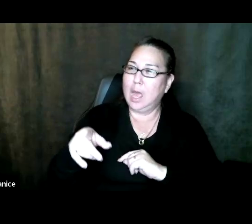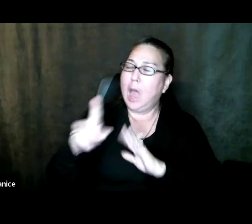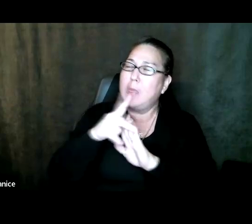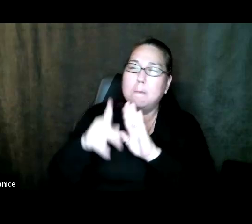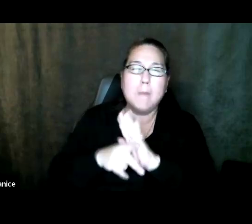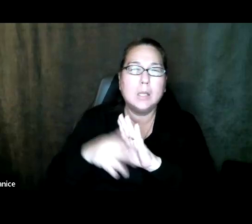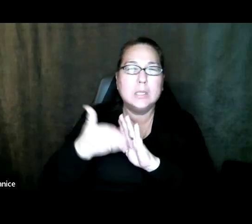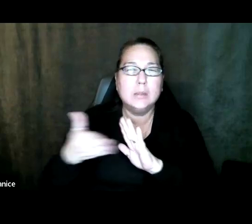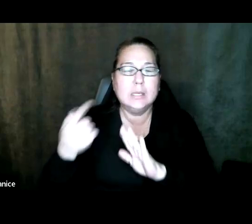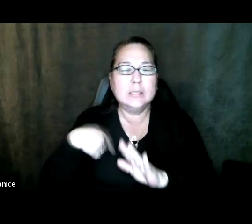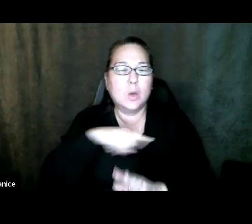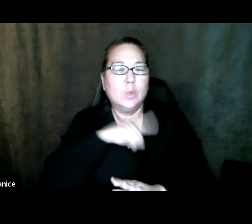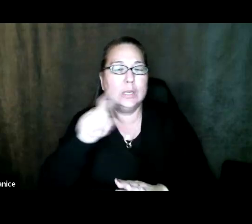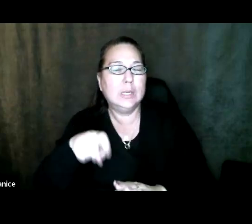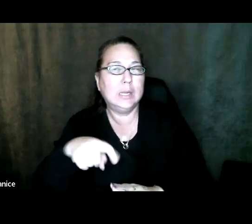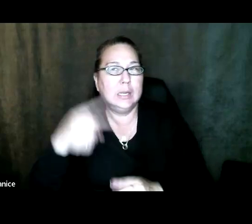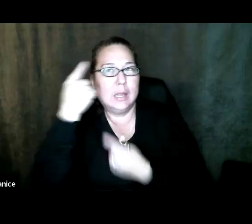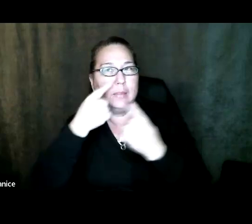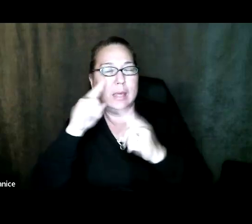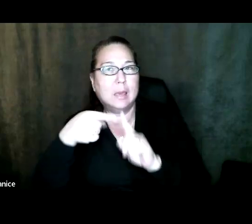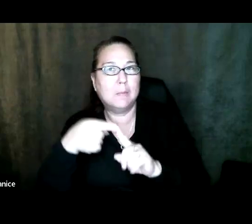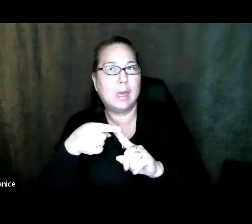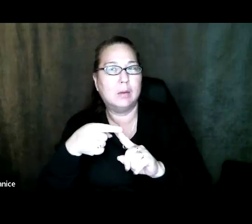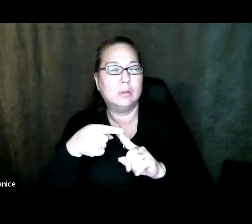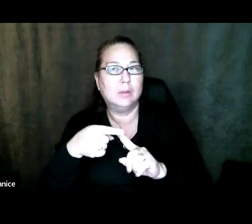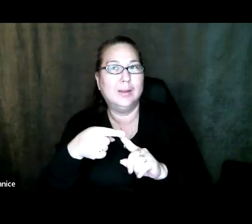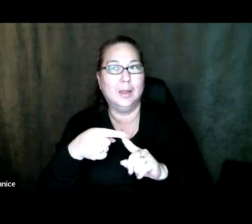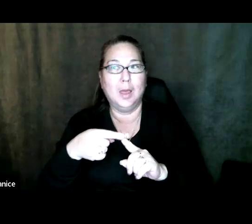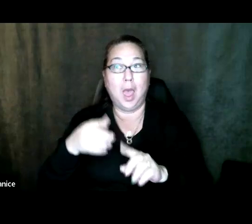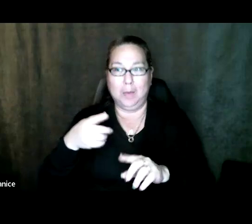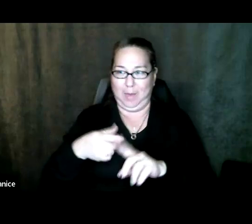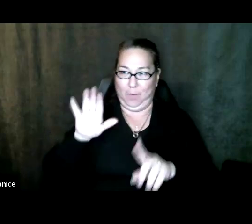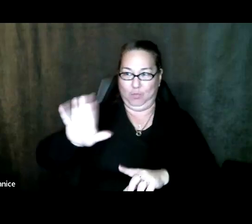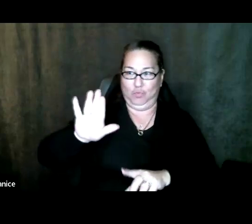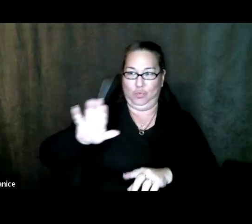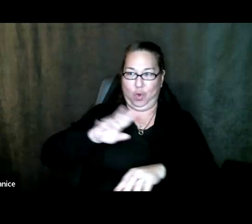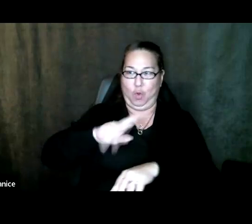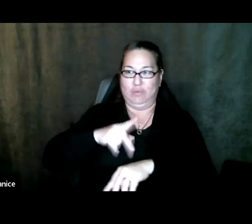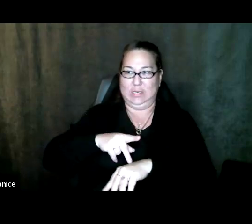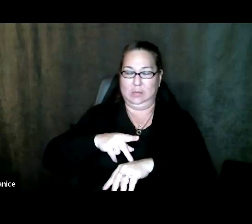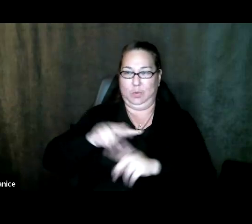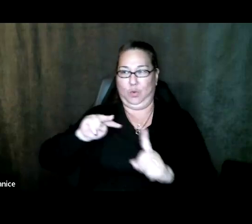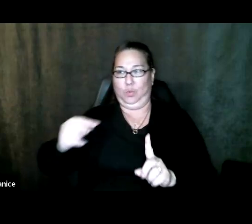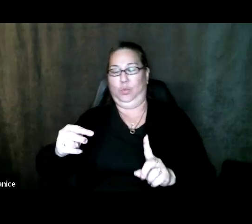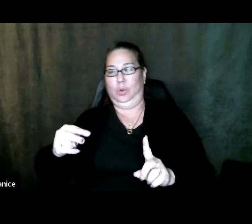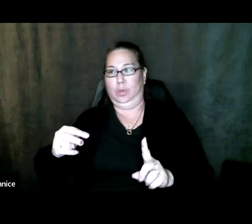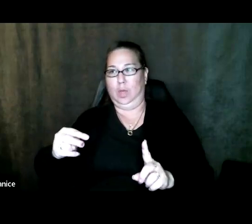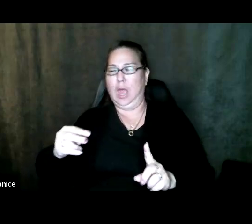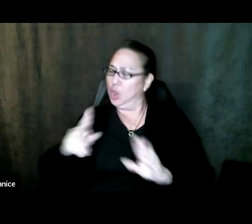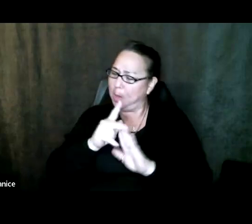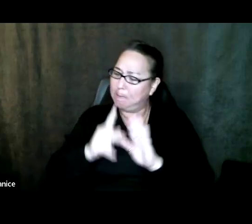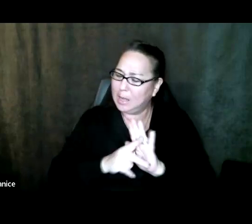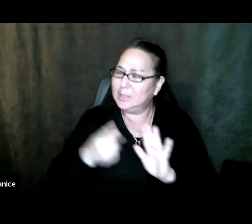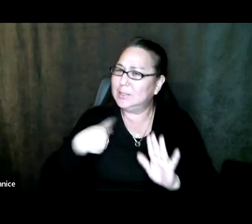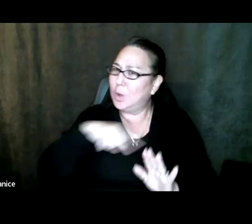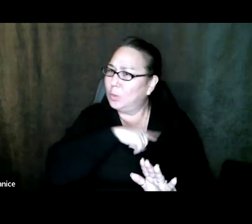should be thinking about that might accelerate. But from a principal standpoint, are there policies we should be thinking about here or discussing on